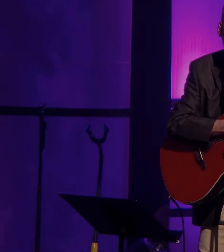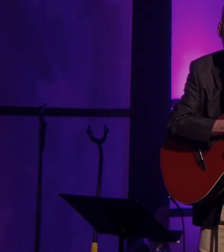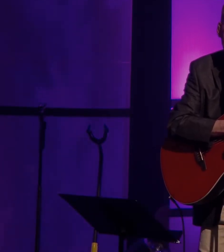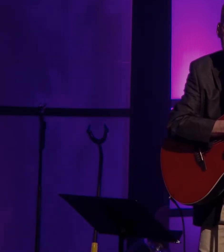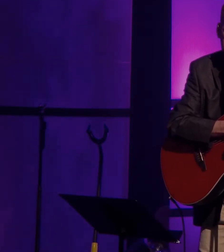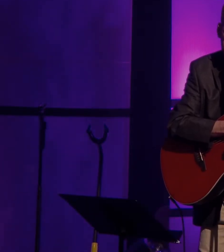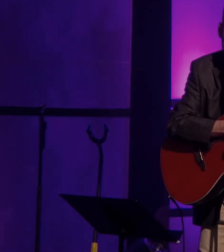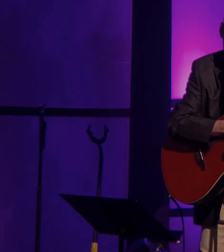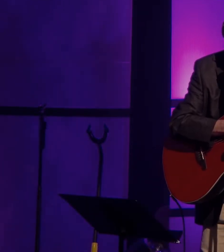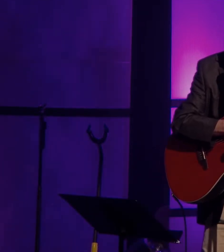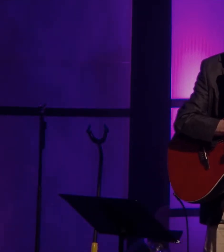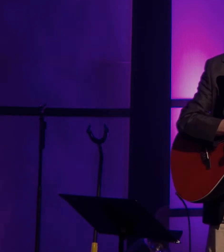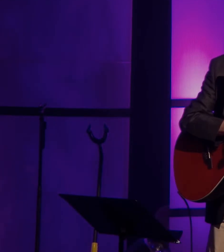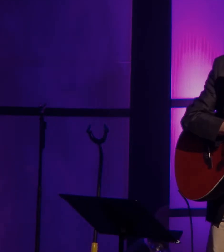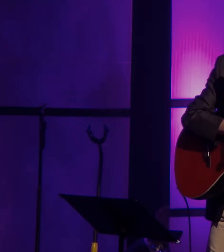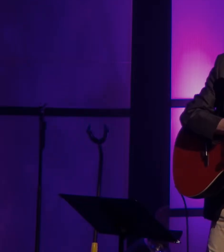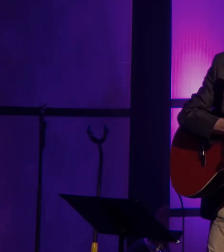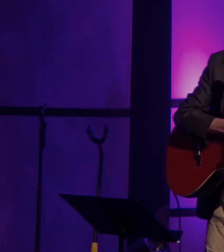Lord.